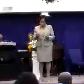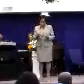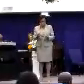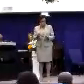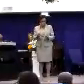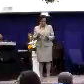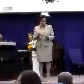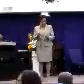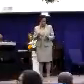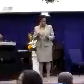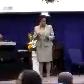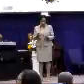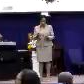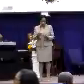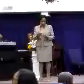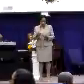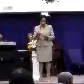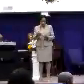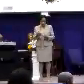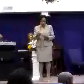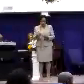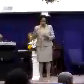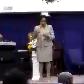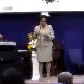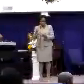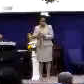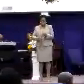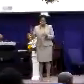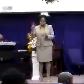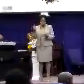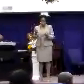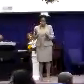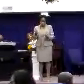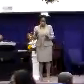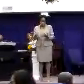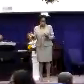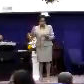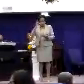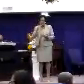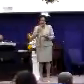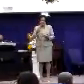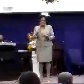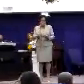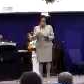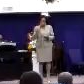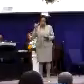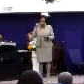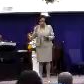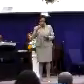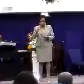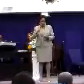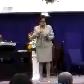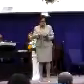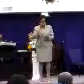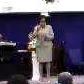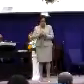I know that's backwards. That's backwards, but, you know, because everybody wants you to do the things that God said do. Well, if you study everything that